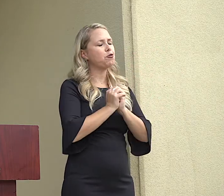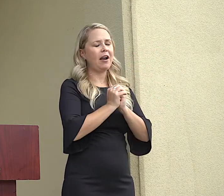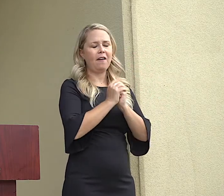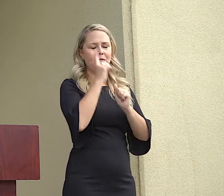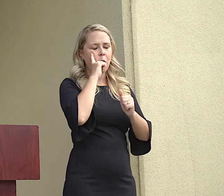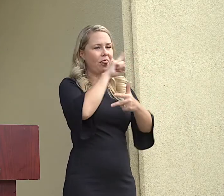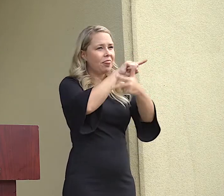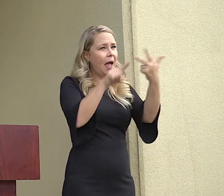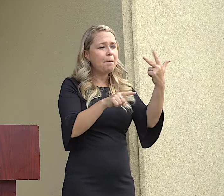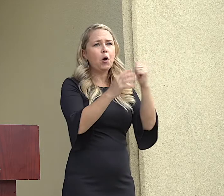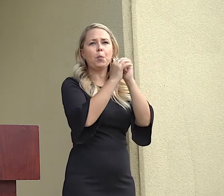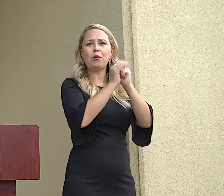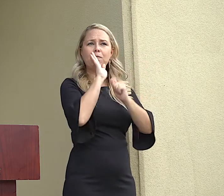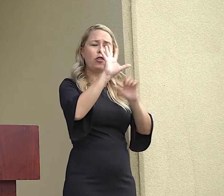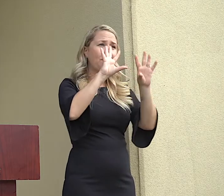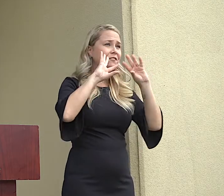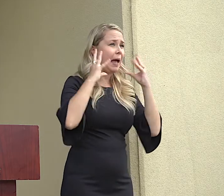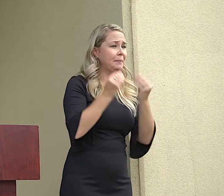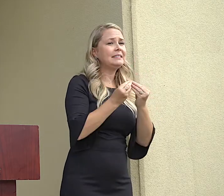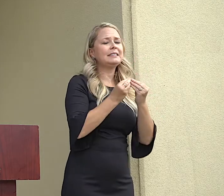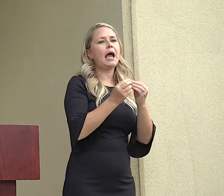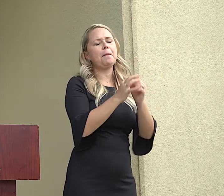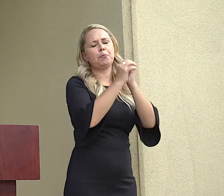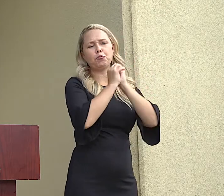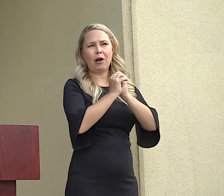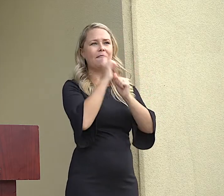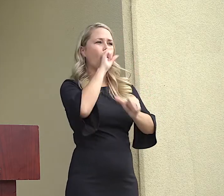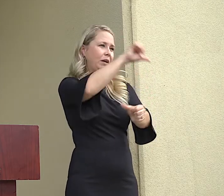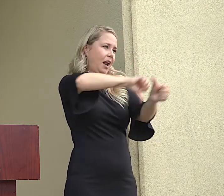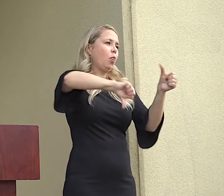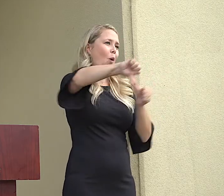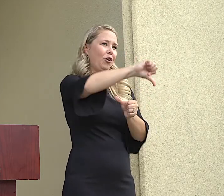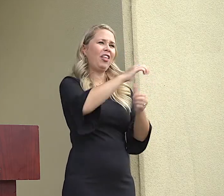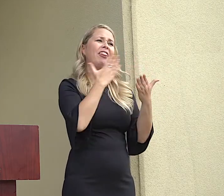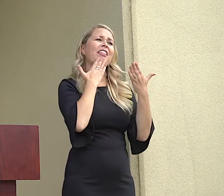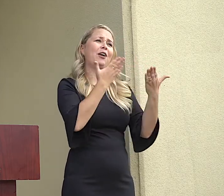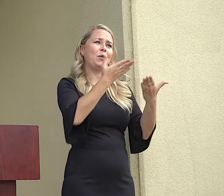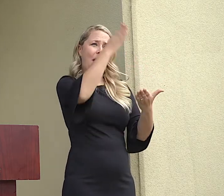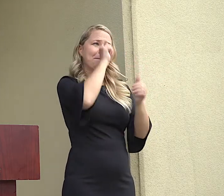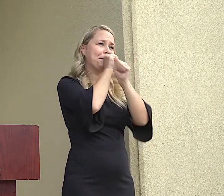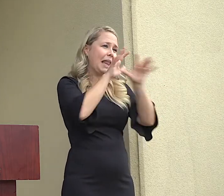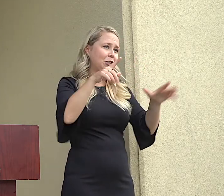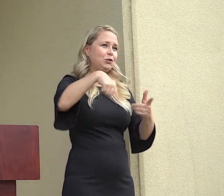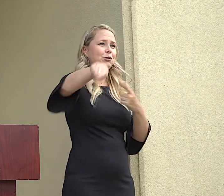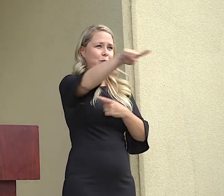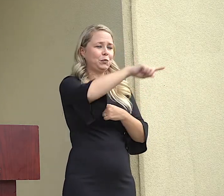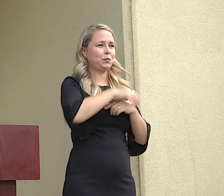them, be in prayer for their families, and be in prayer for one another. Thank you all, and God bless you all.